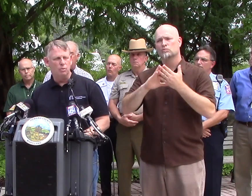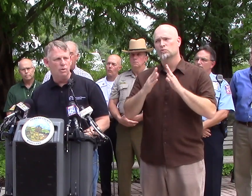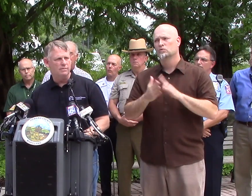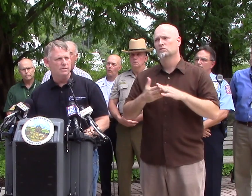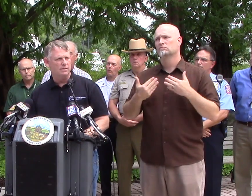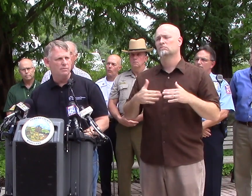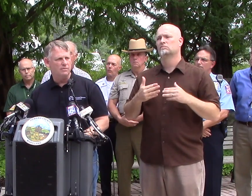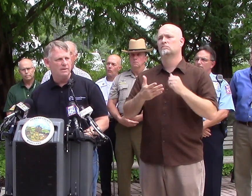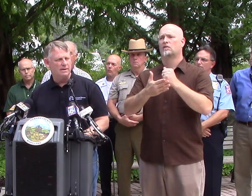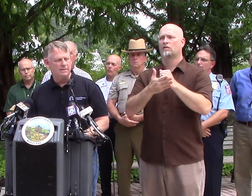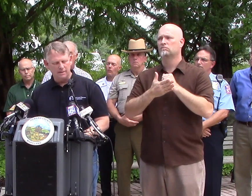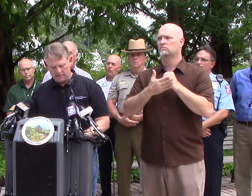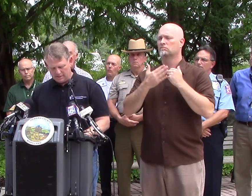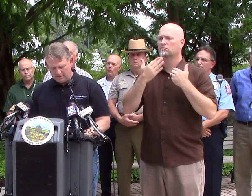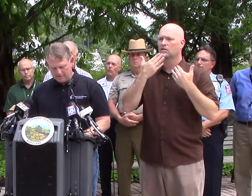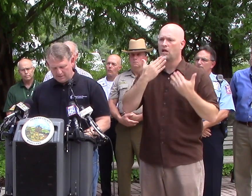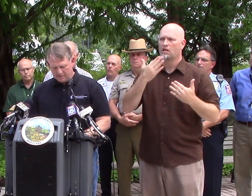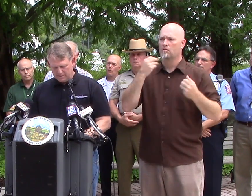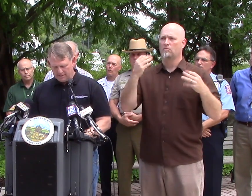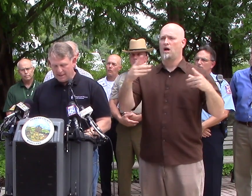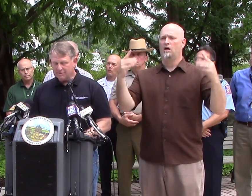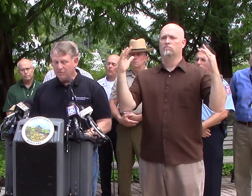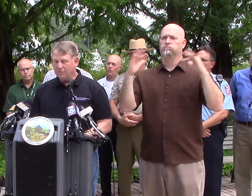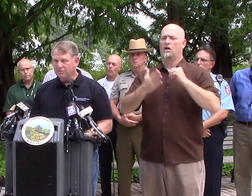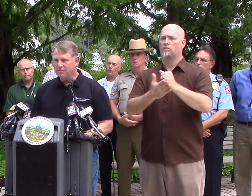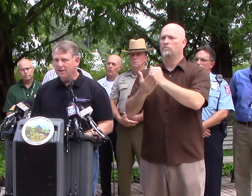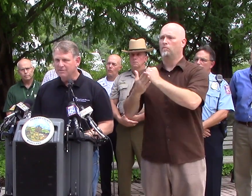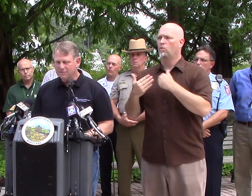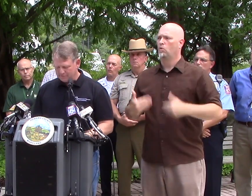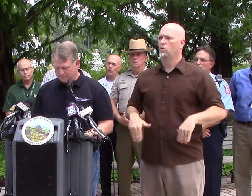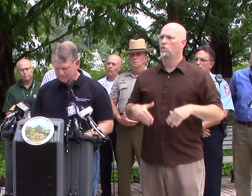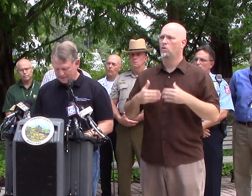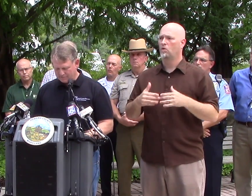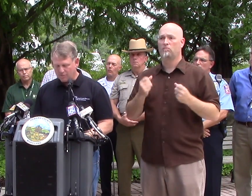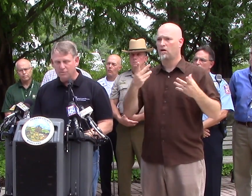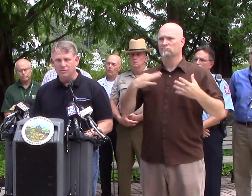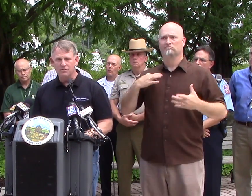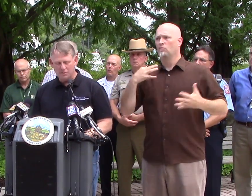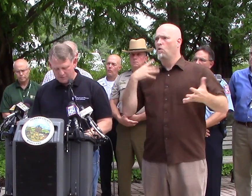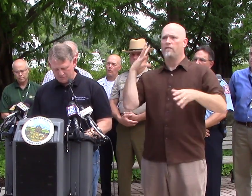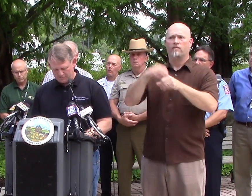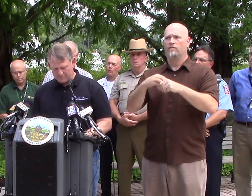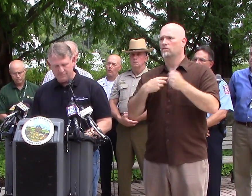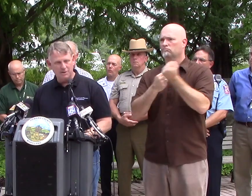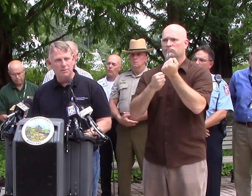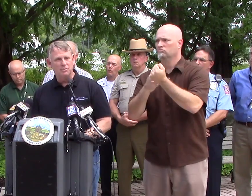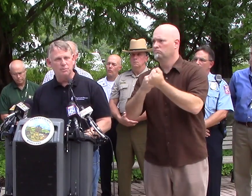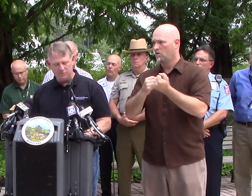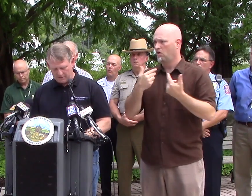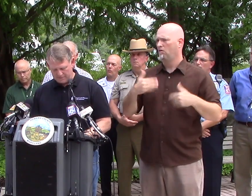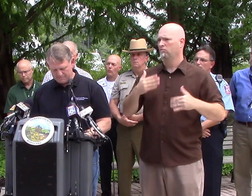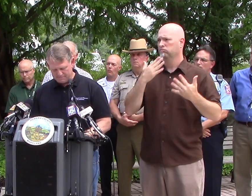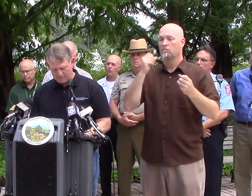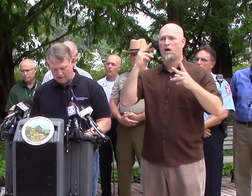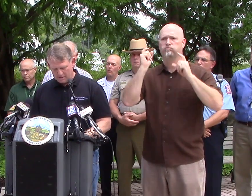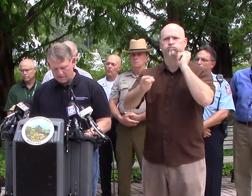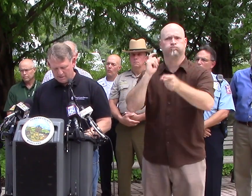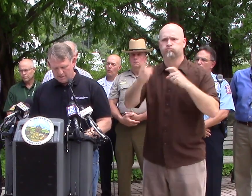of the support that we've seen. Lots of offers of volunteers, lots of offers of donations. Very much